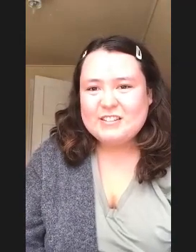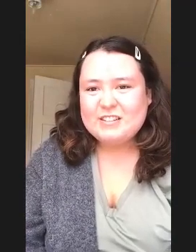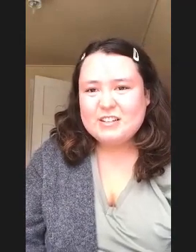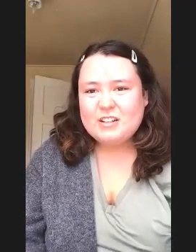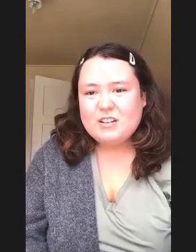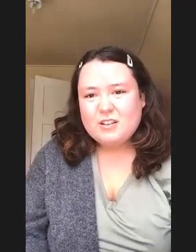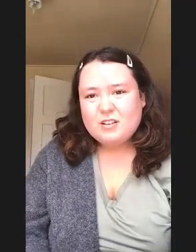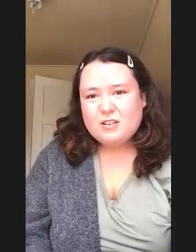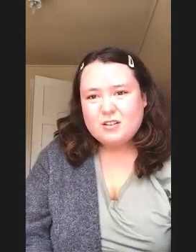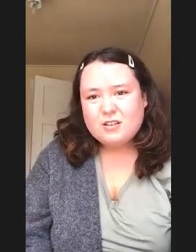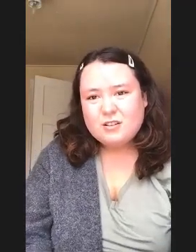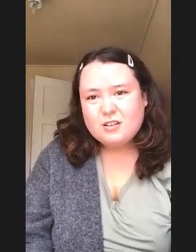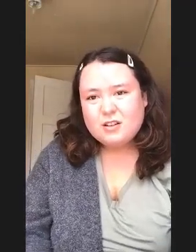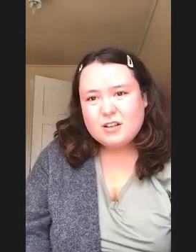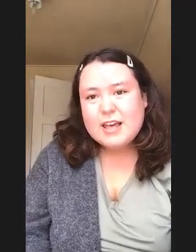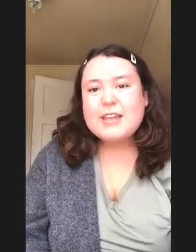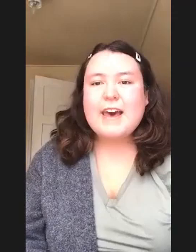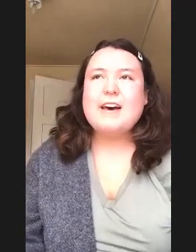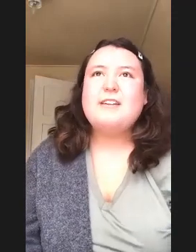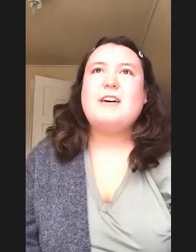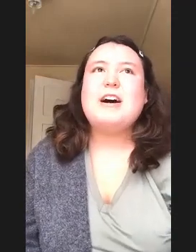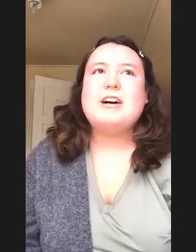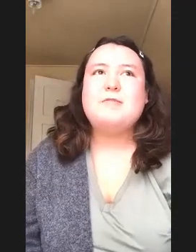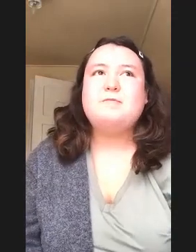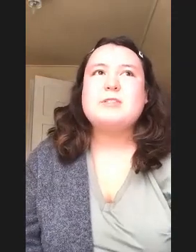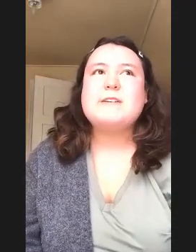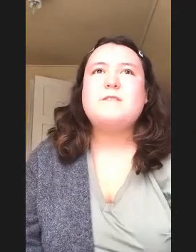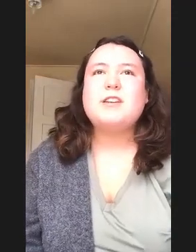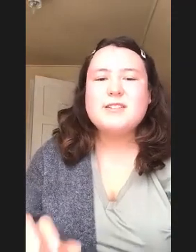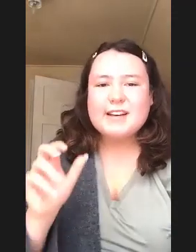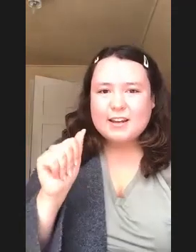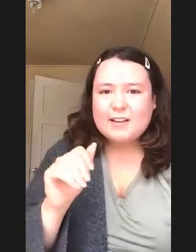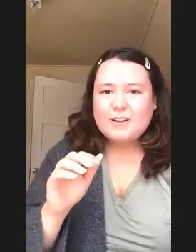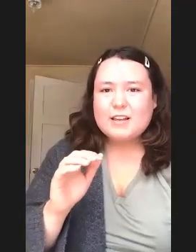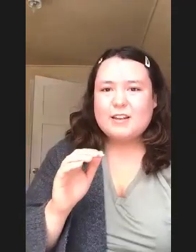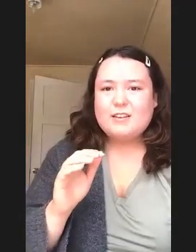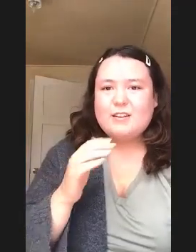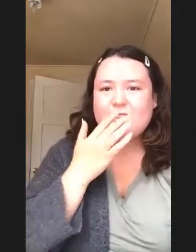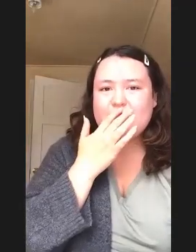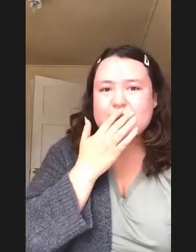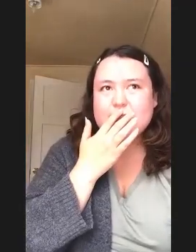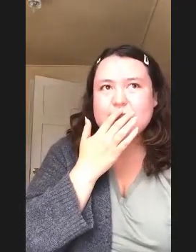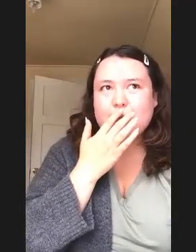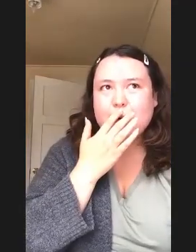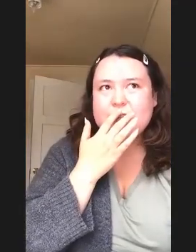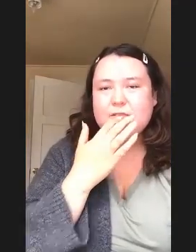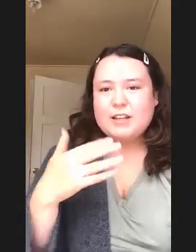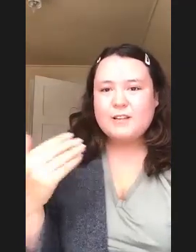it super important? Yeah. So when you're signing, and it's just important to really like